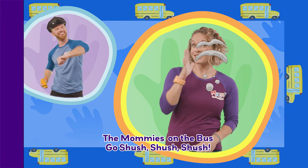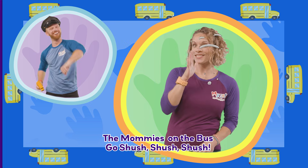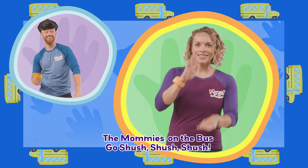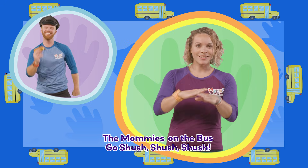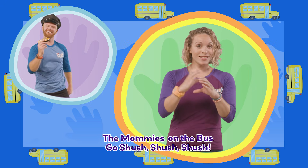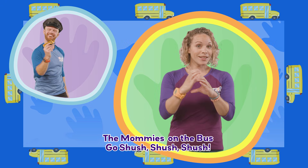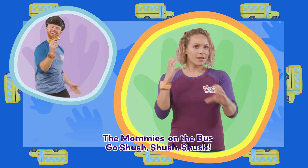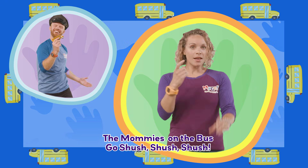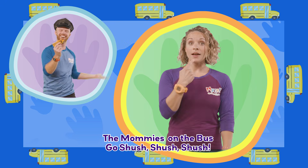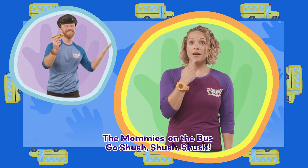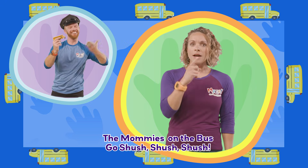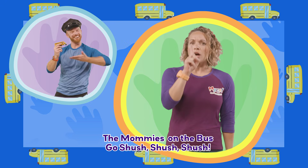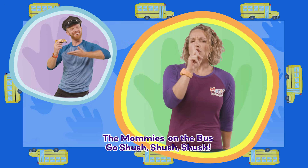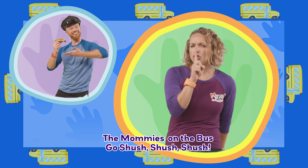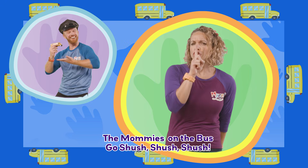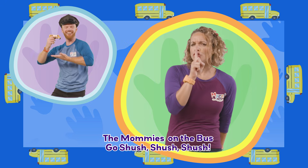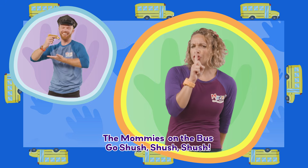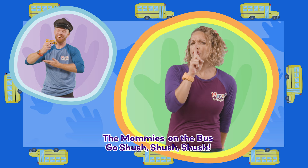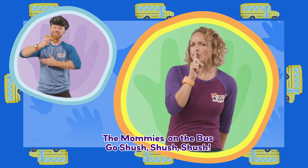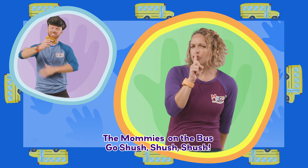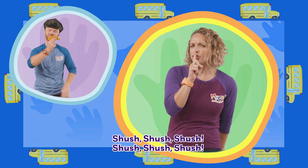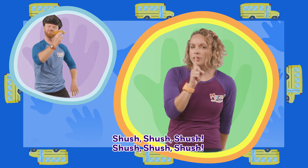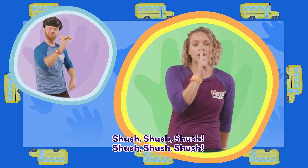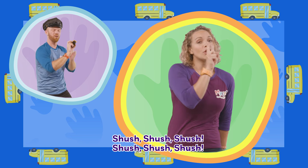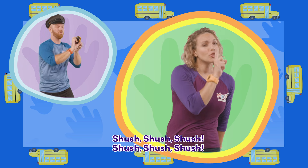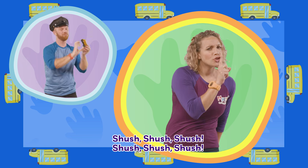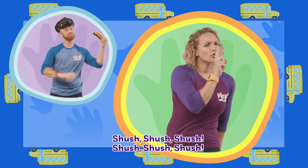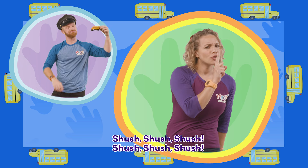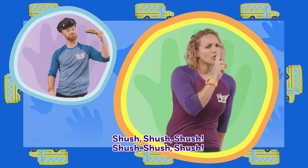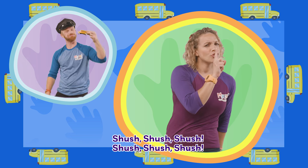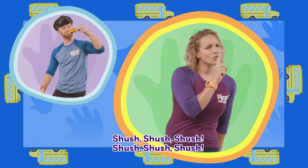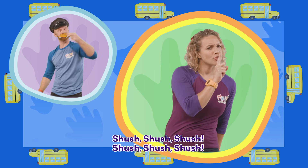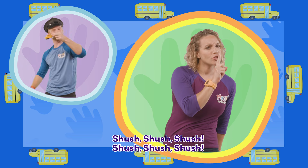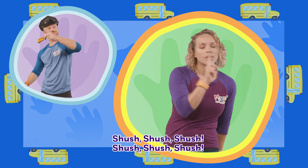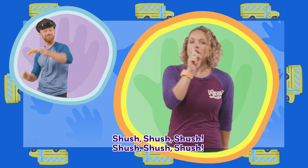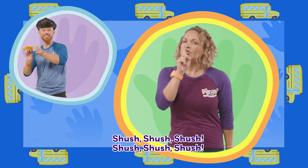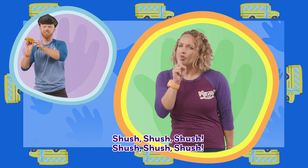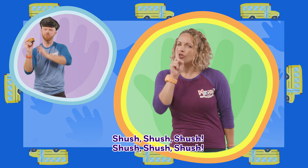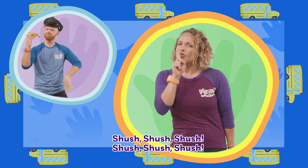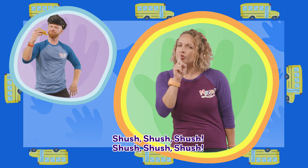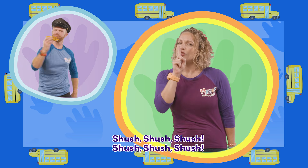The mommies on the bus go shh shh shh shh.